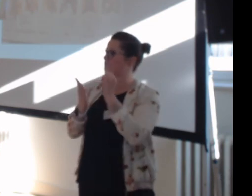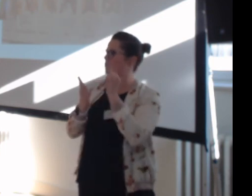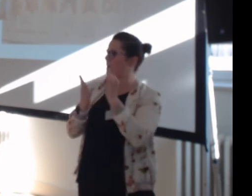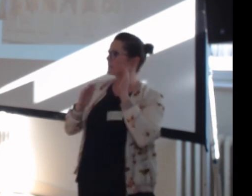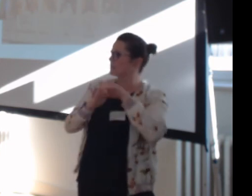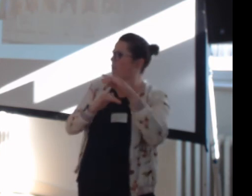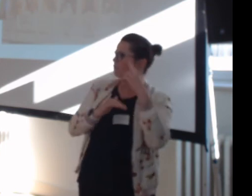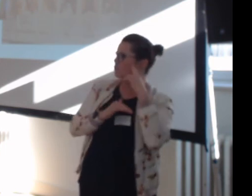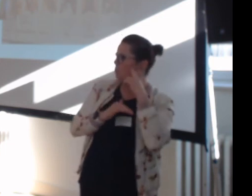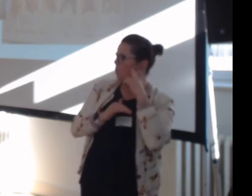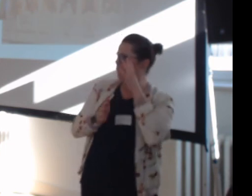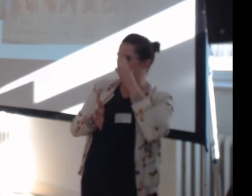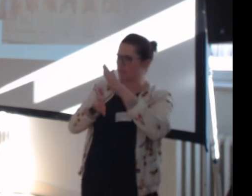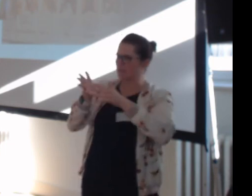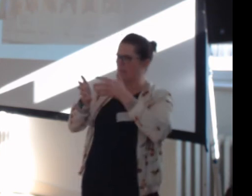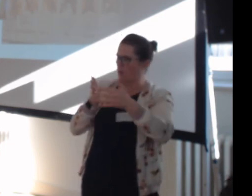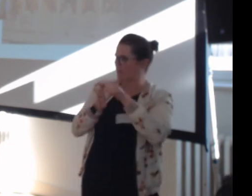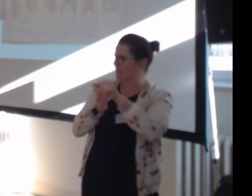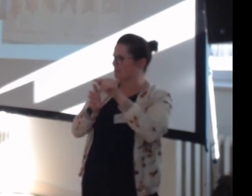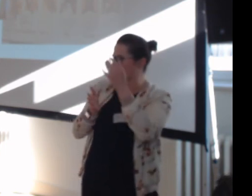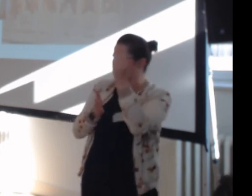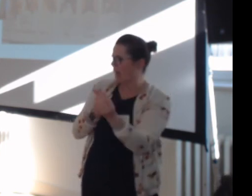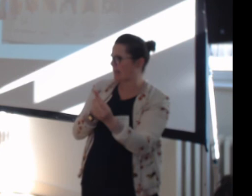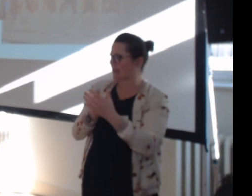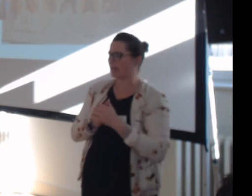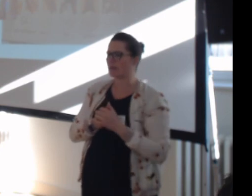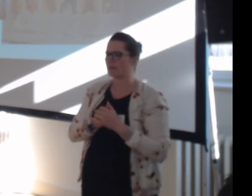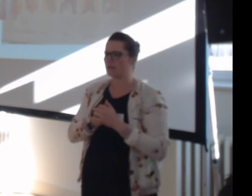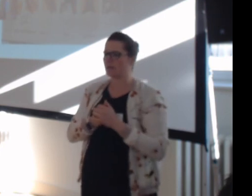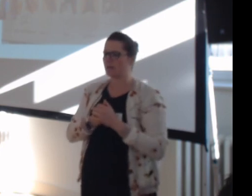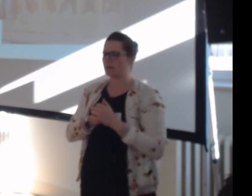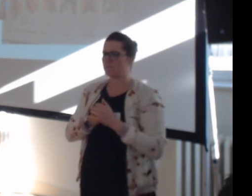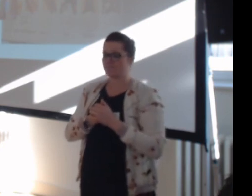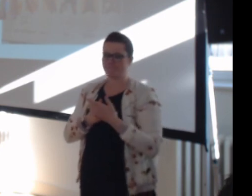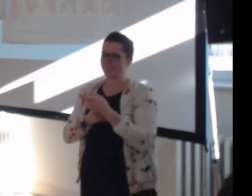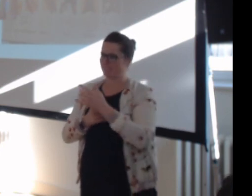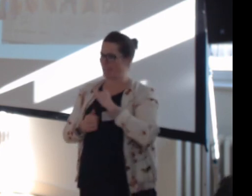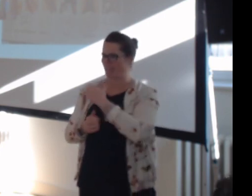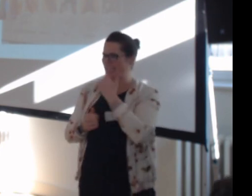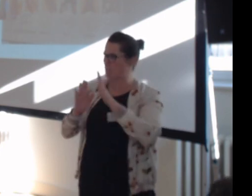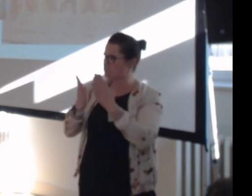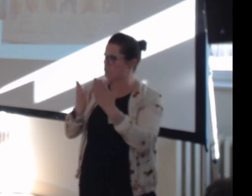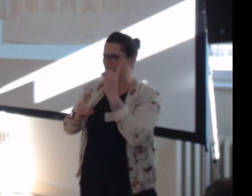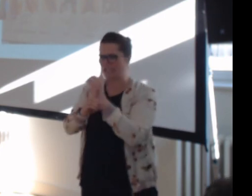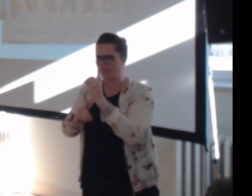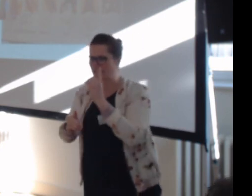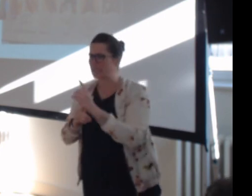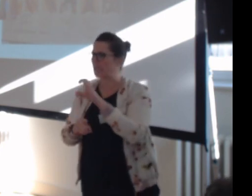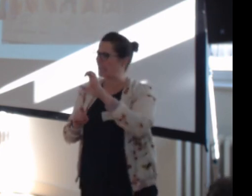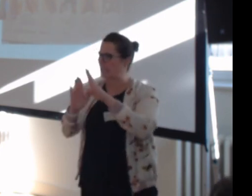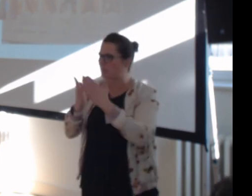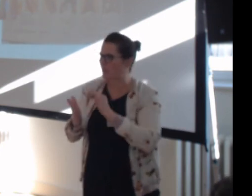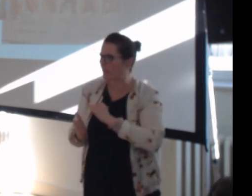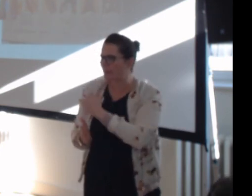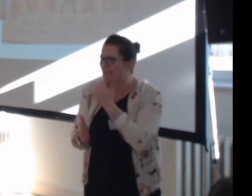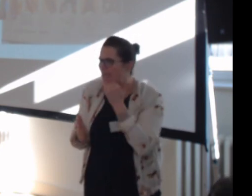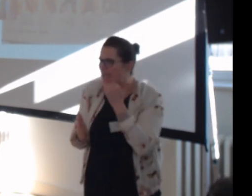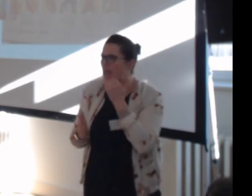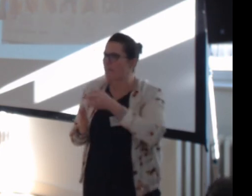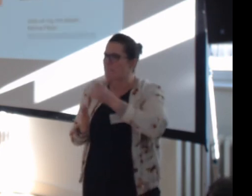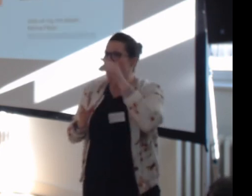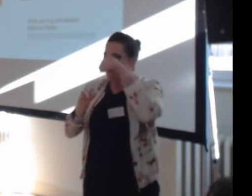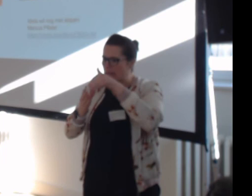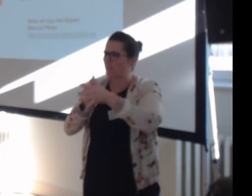about deafness or sign language, but even worse, they don't have books, DVDs or e-books with or in